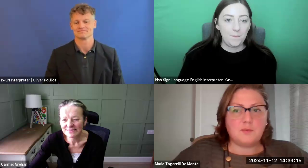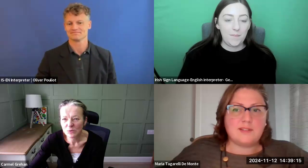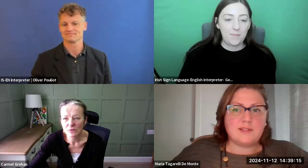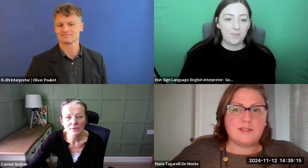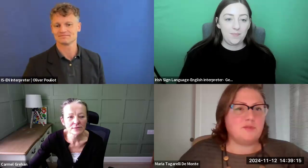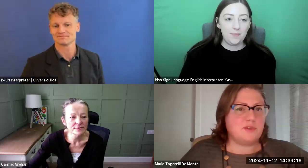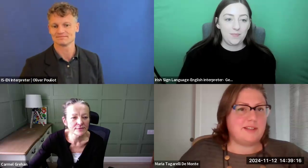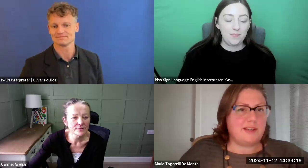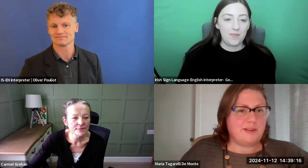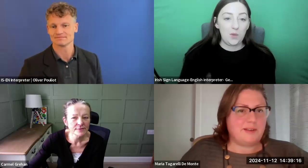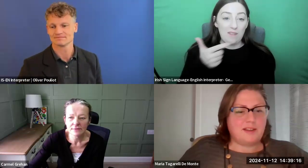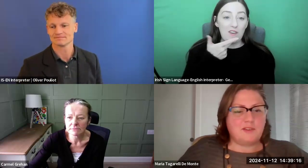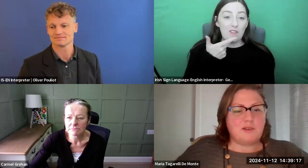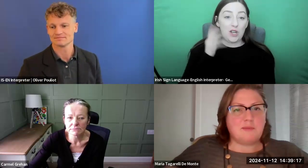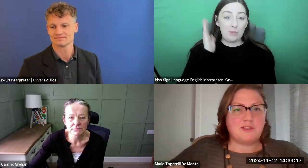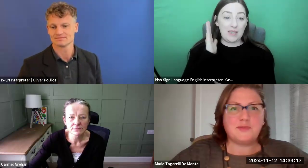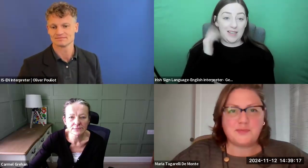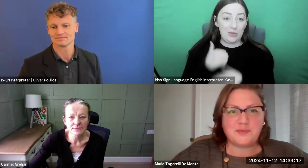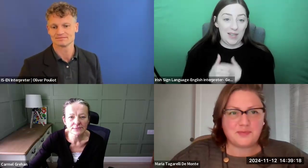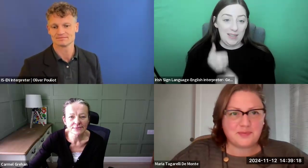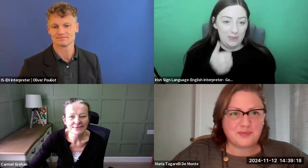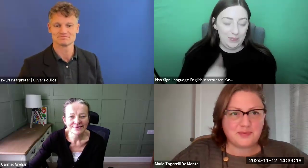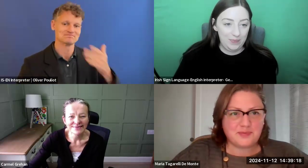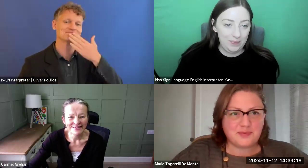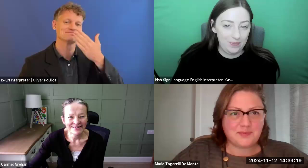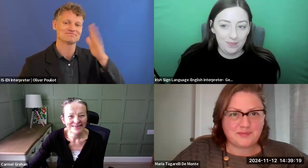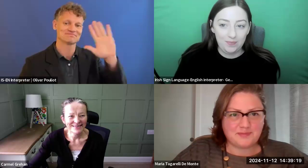with our third presentation for the day. Thank you very much.